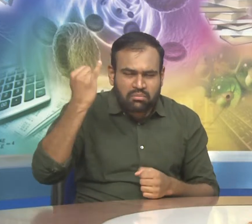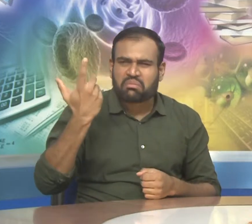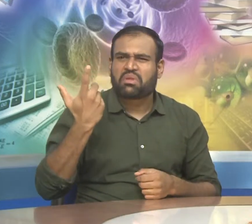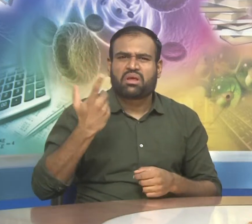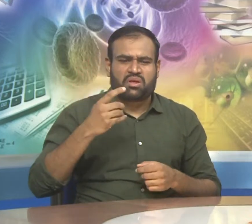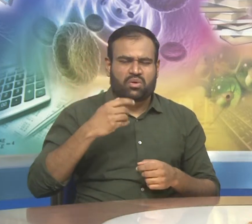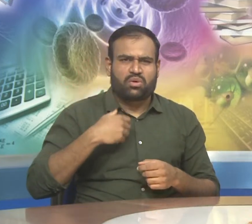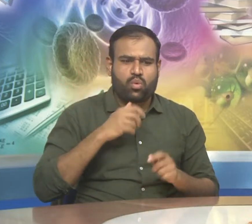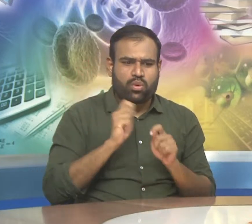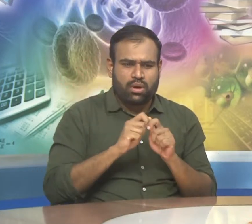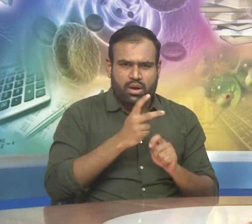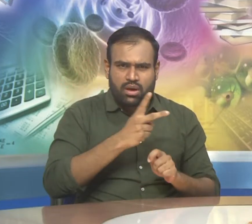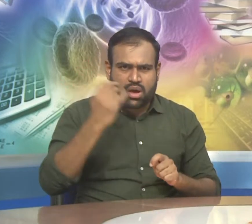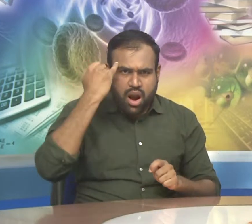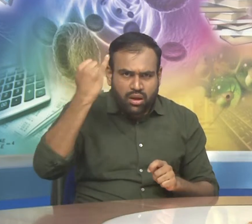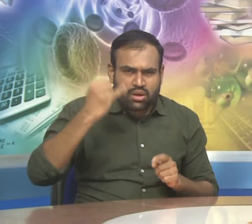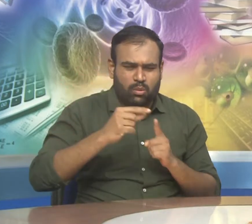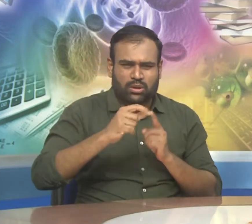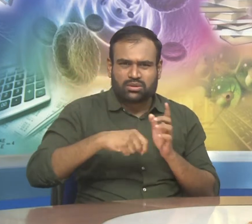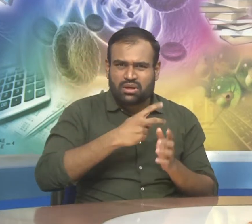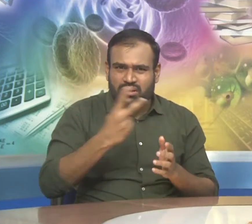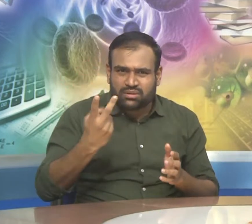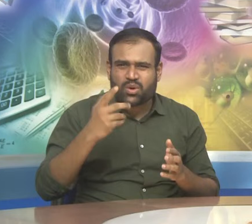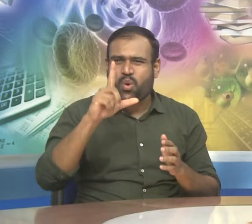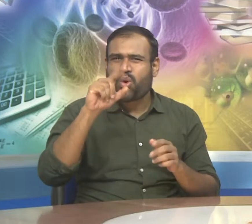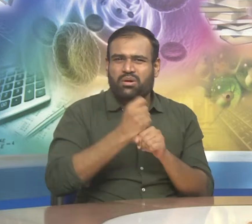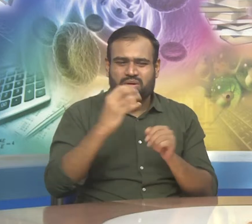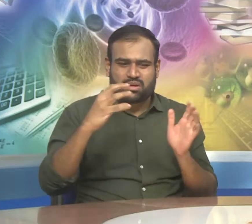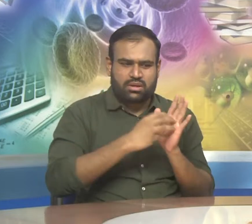patent, official legal right to make or sell an